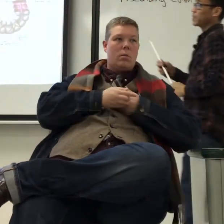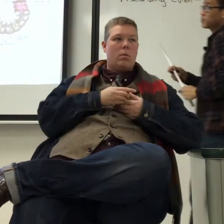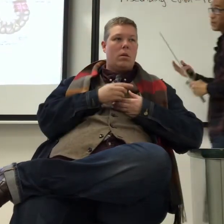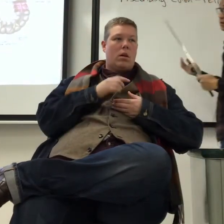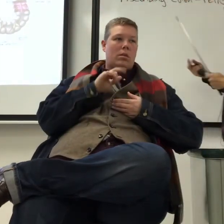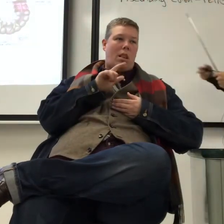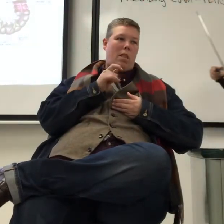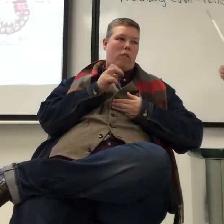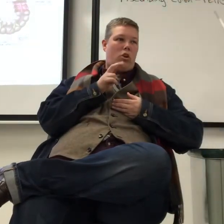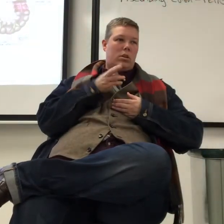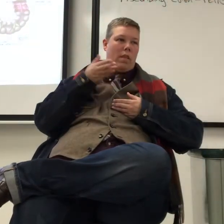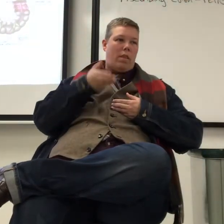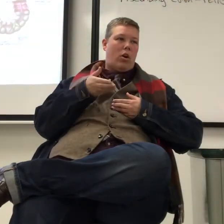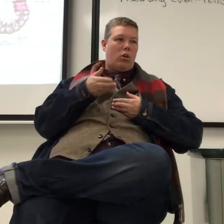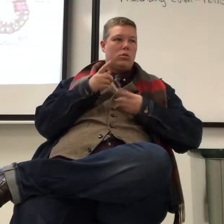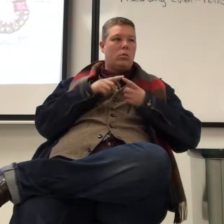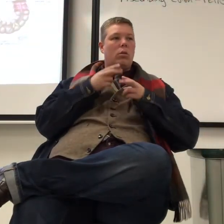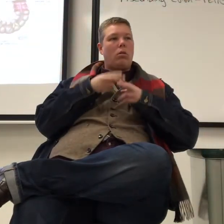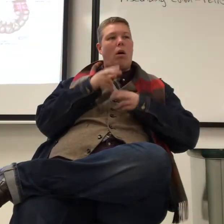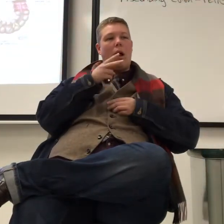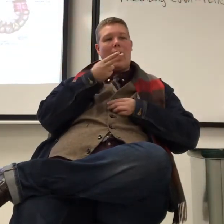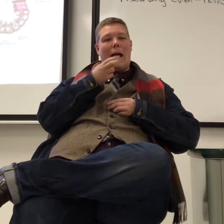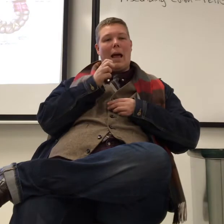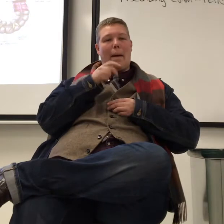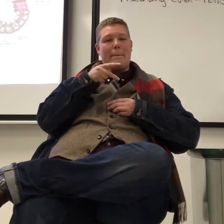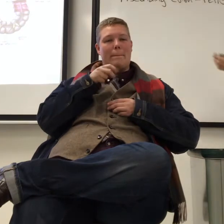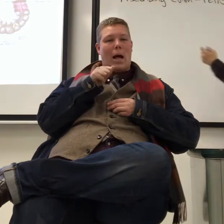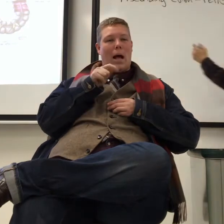liver is, so you can also call it the hepatic flexure.